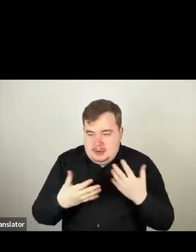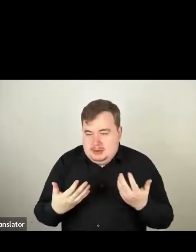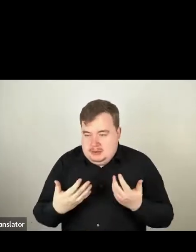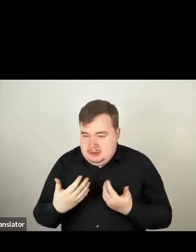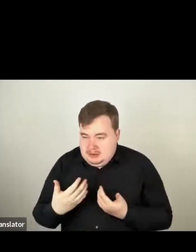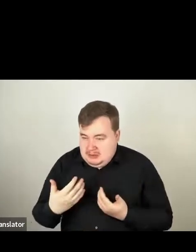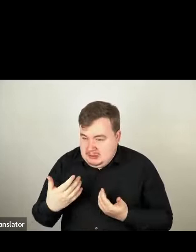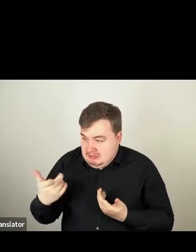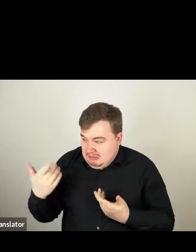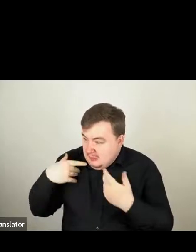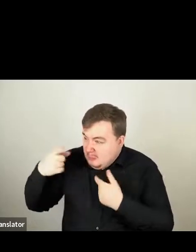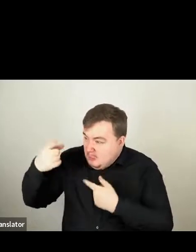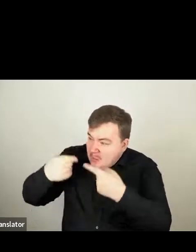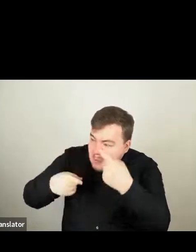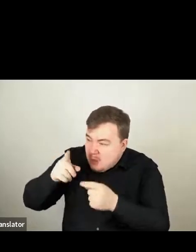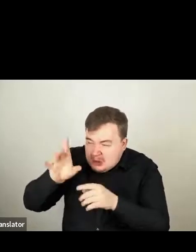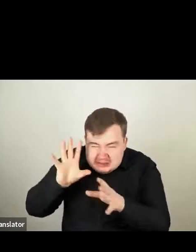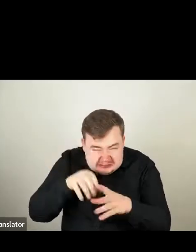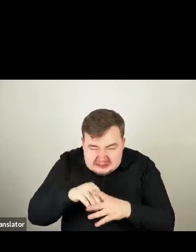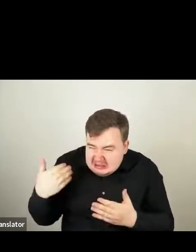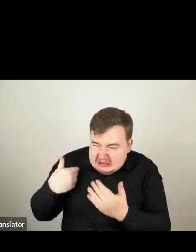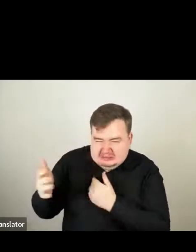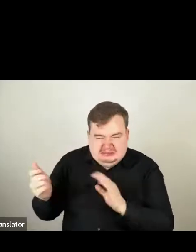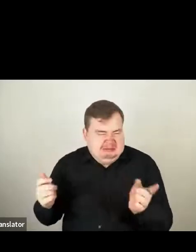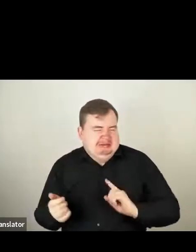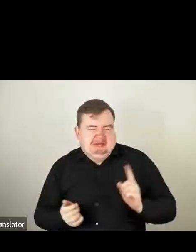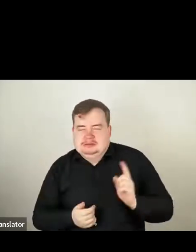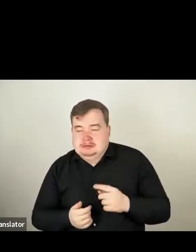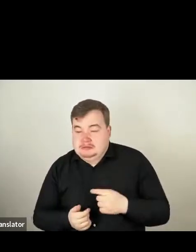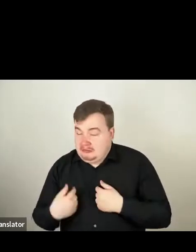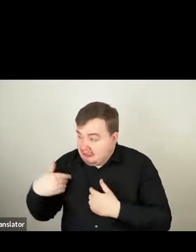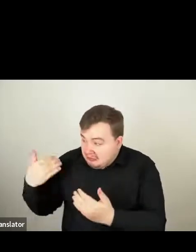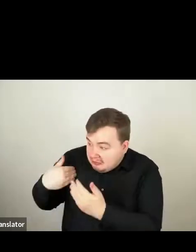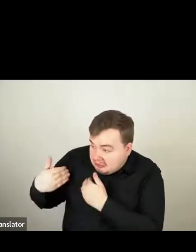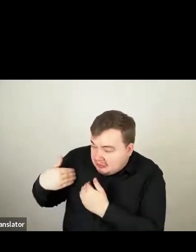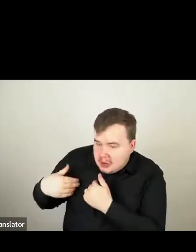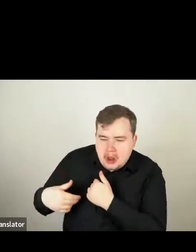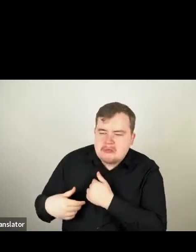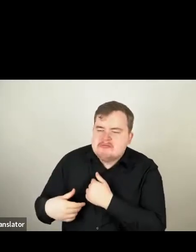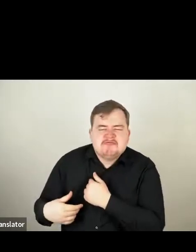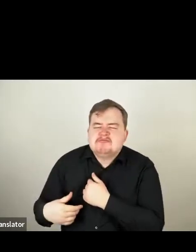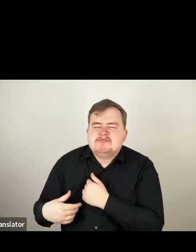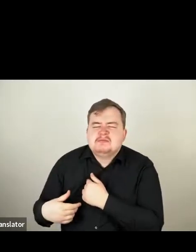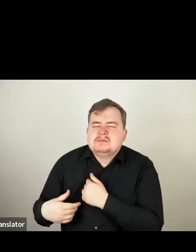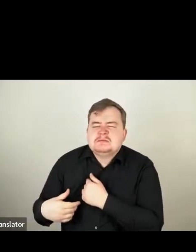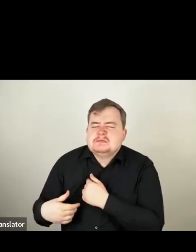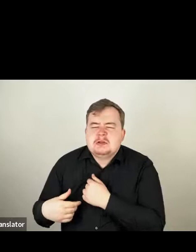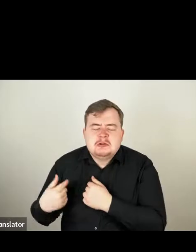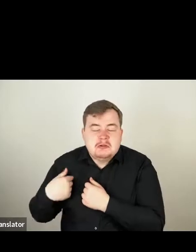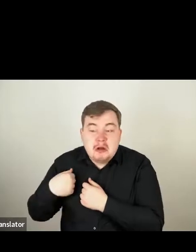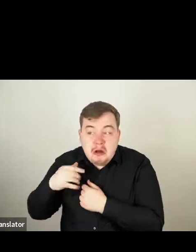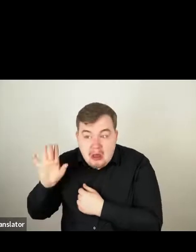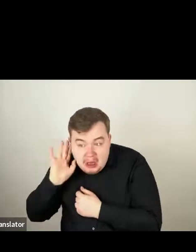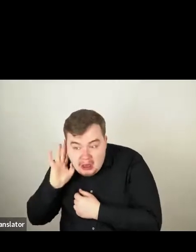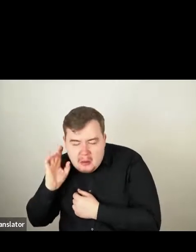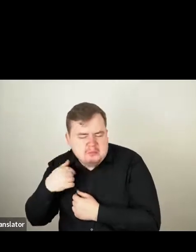difficult. I listened to him, and then I decided, if it's that difficult, I need to enter